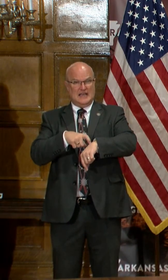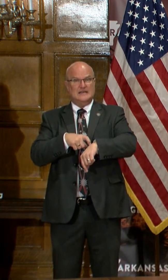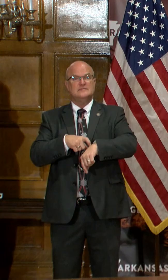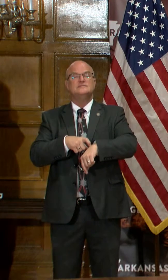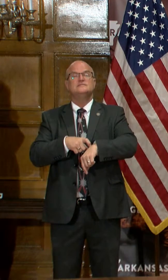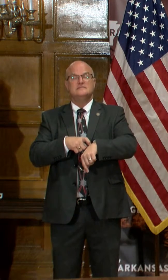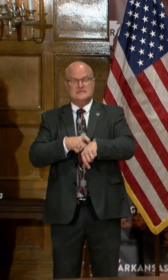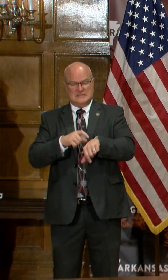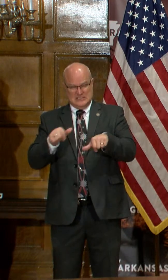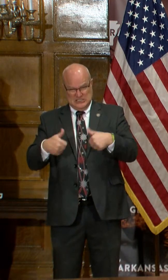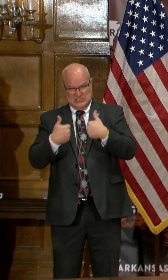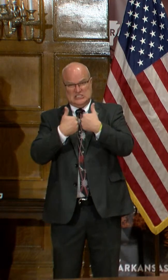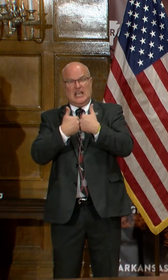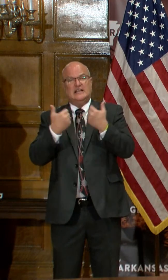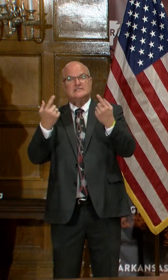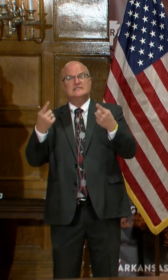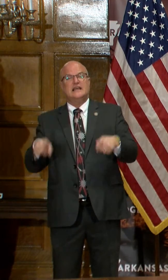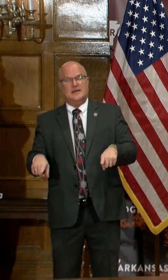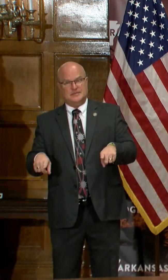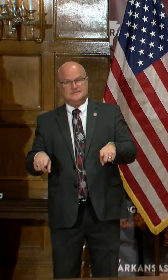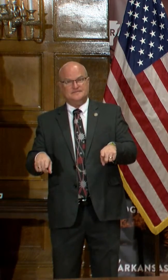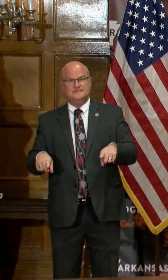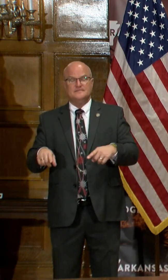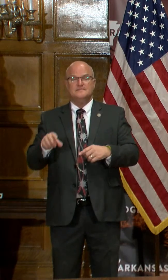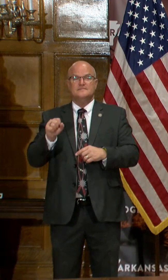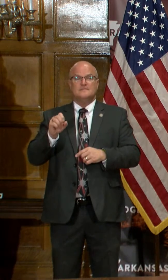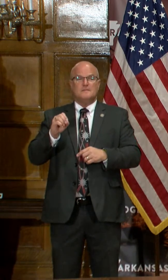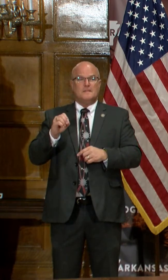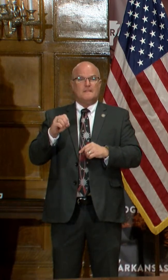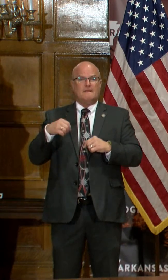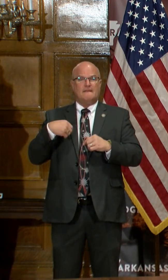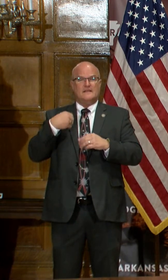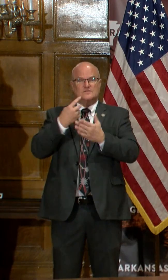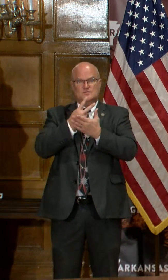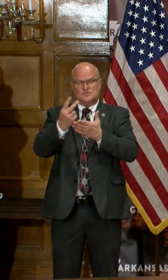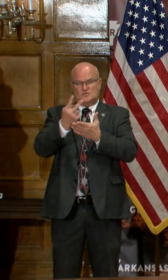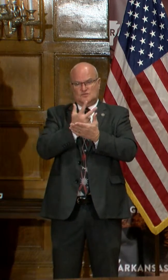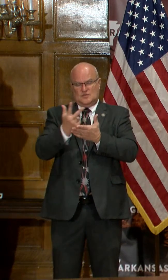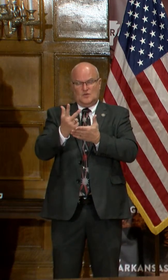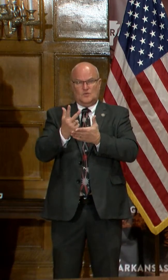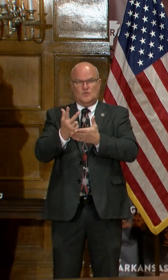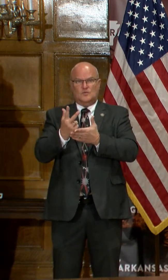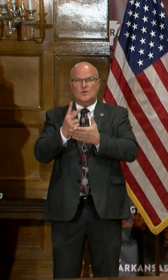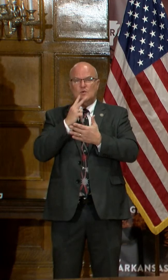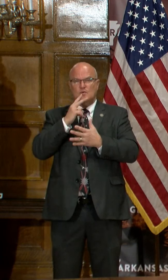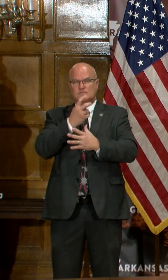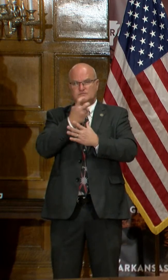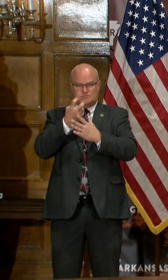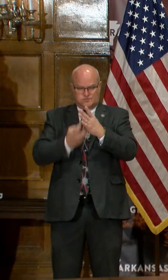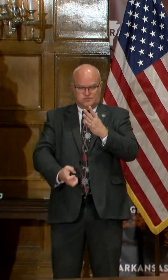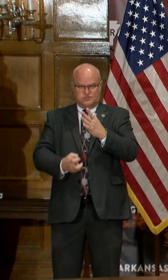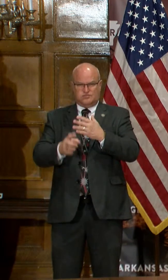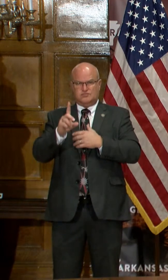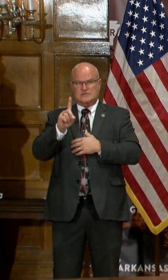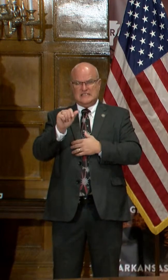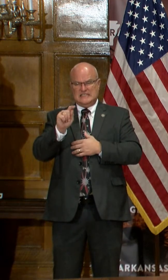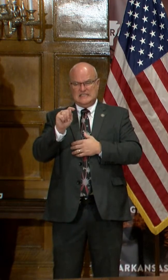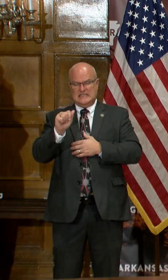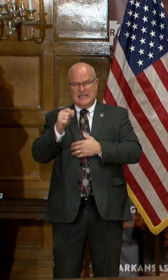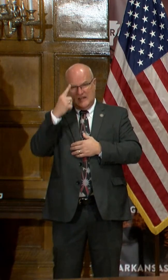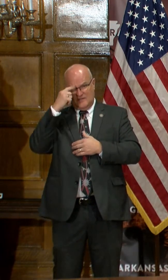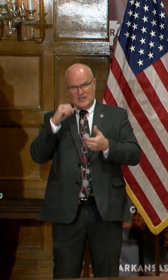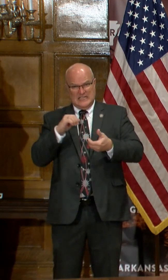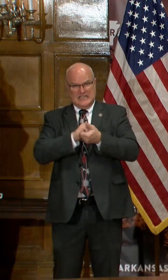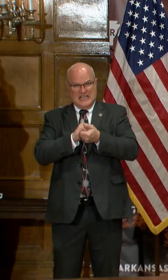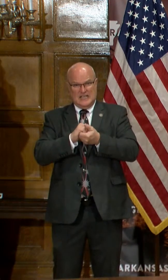some great challenges that exist. And over the next few weeks, we'll go deeper into the Engage Arkansas data. But some of the things I think that